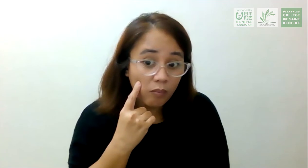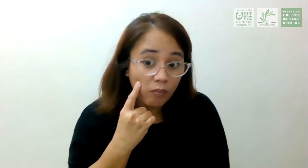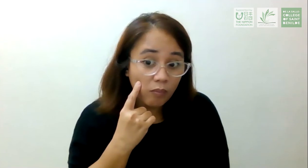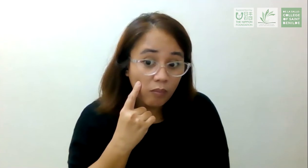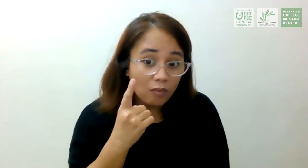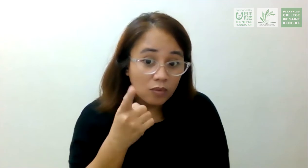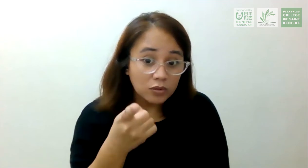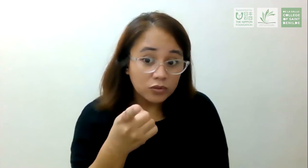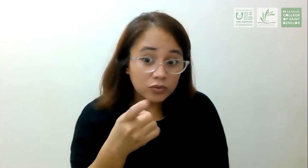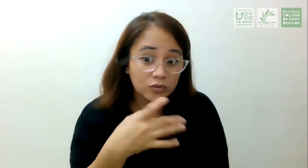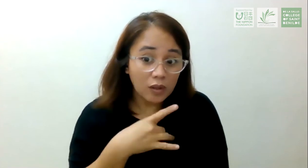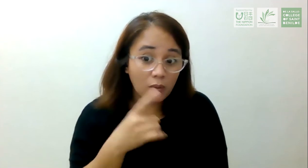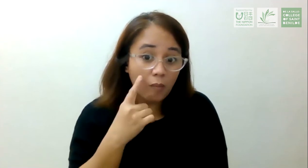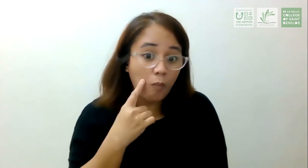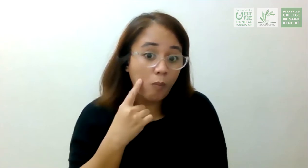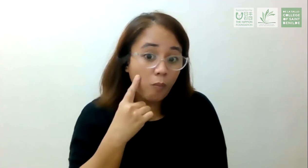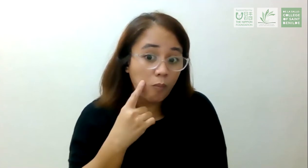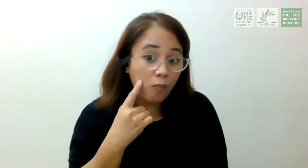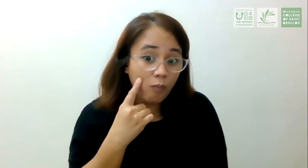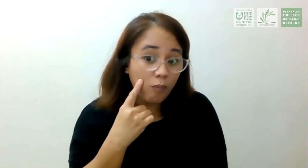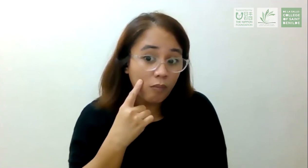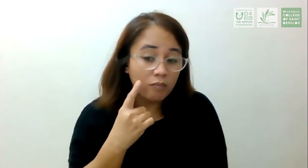Okay, so what do you like?